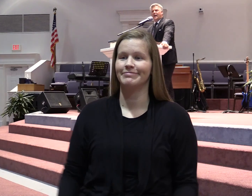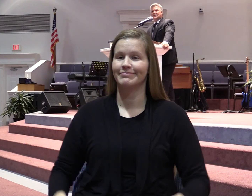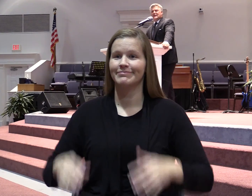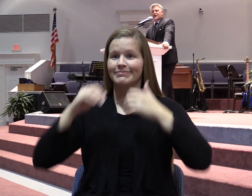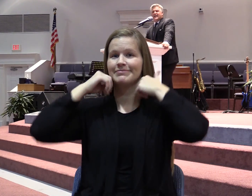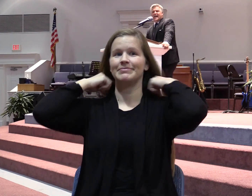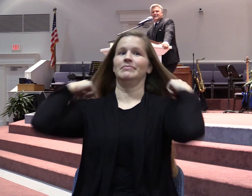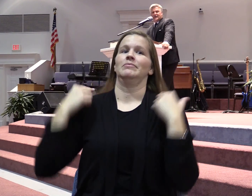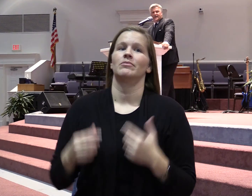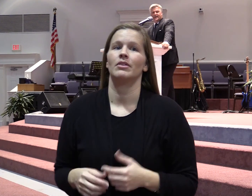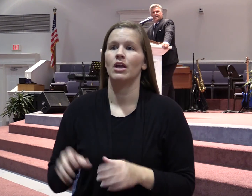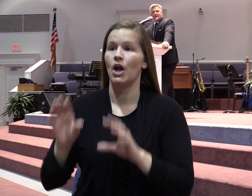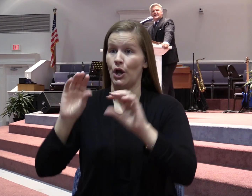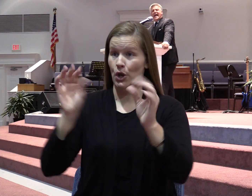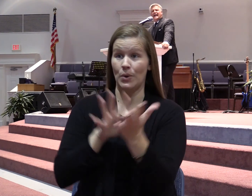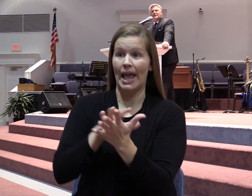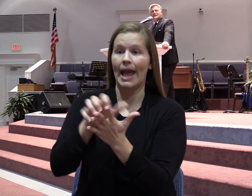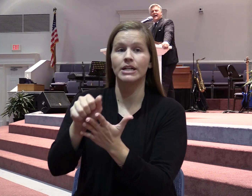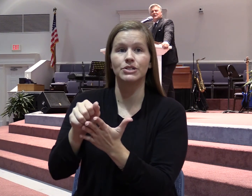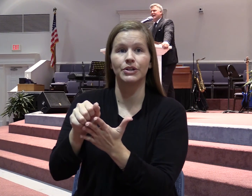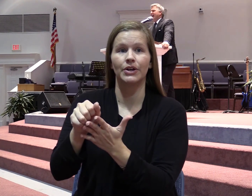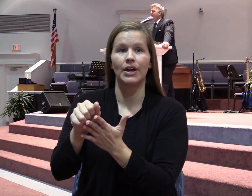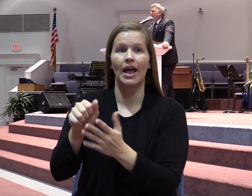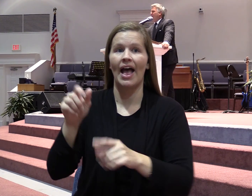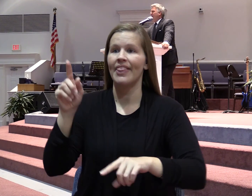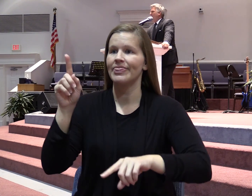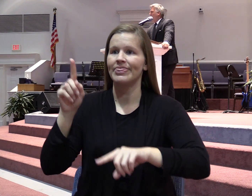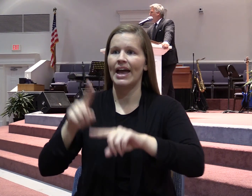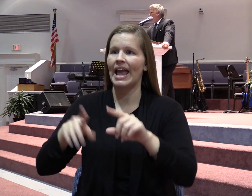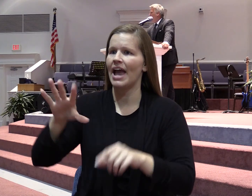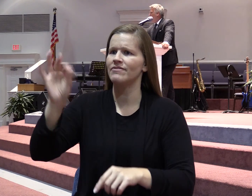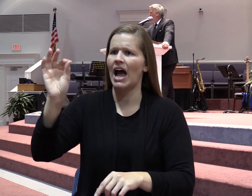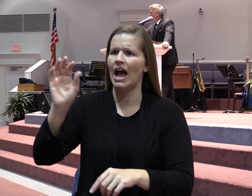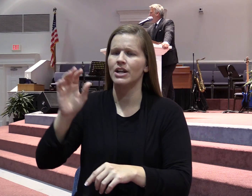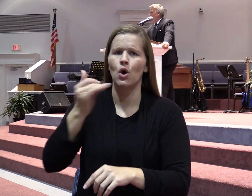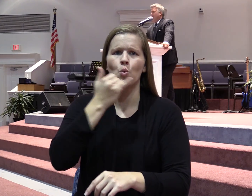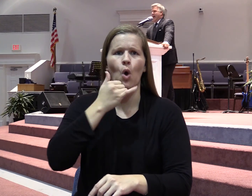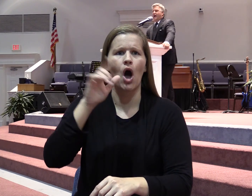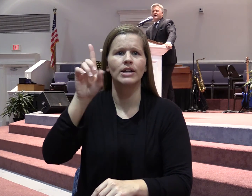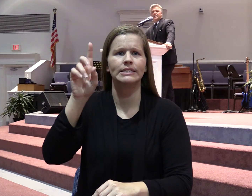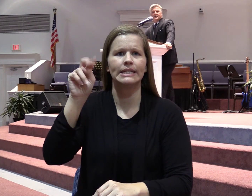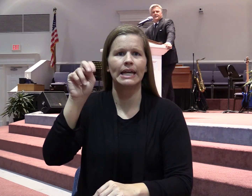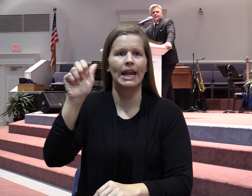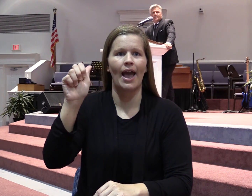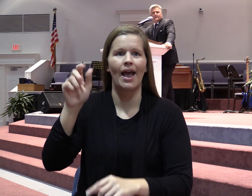Not only is there no cancer, they can't even find the genetic marker anymore. Now,